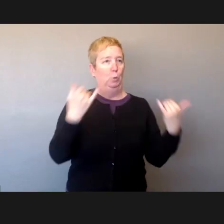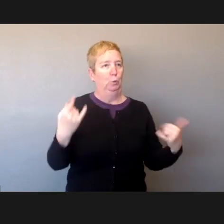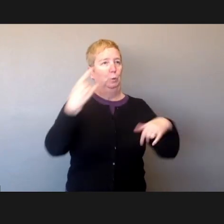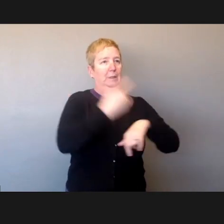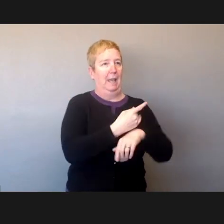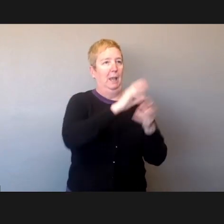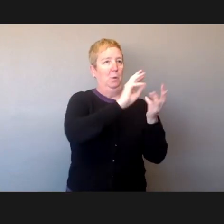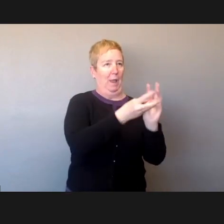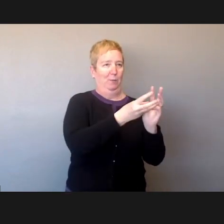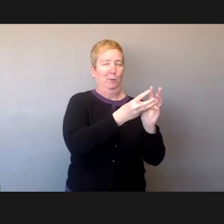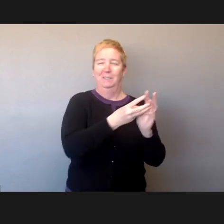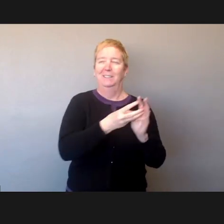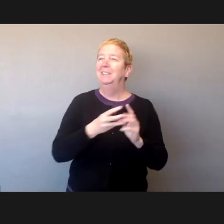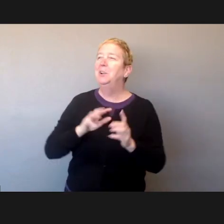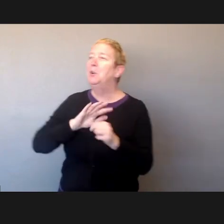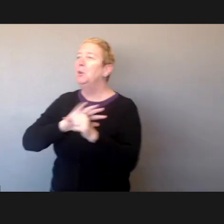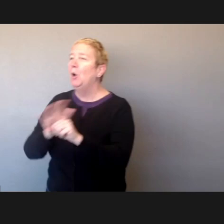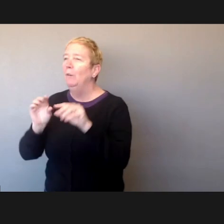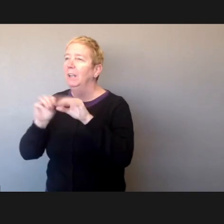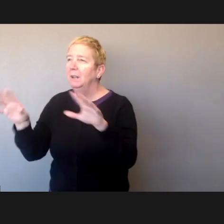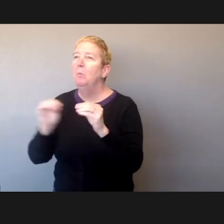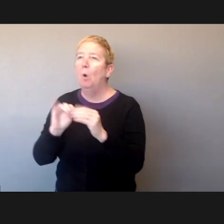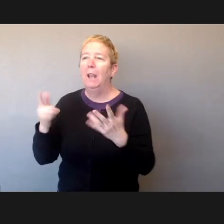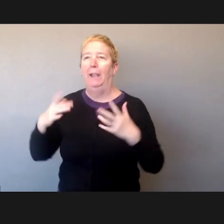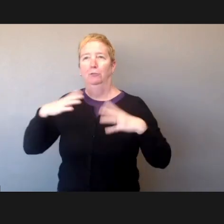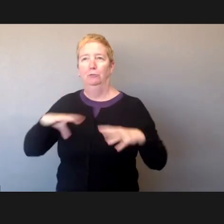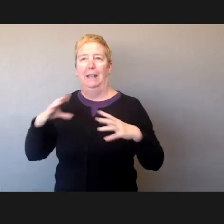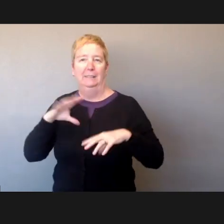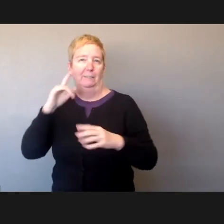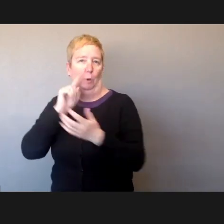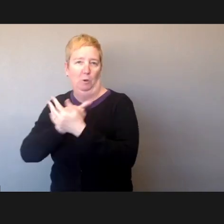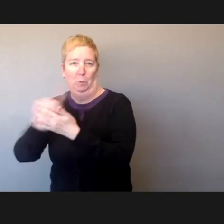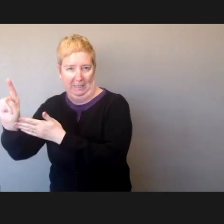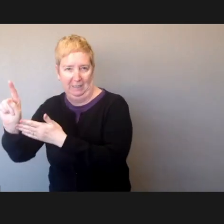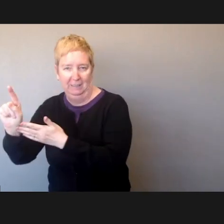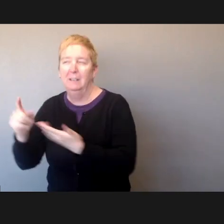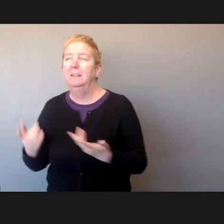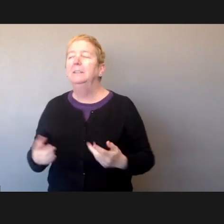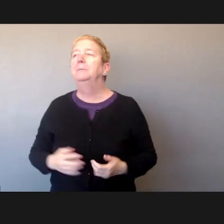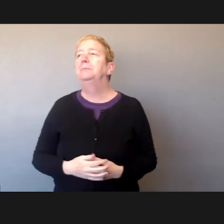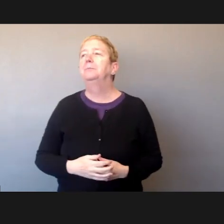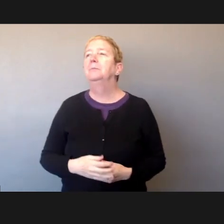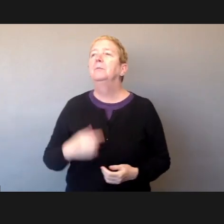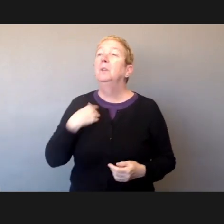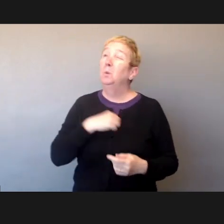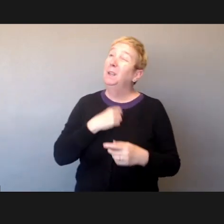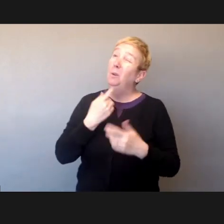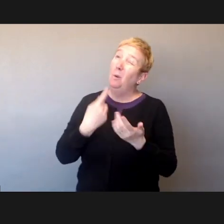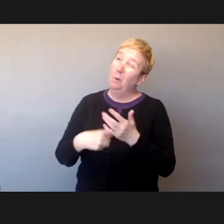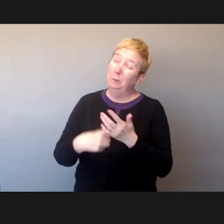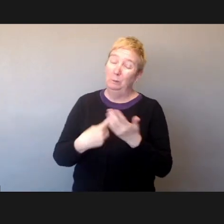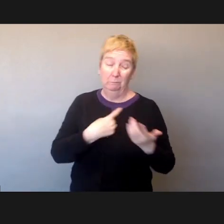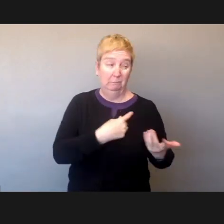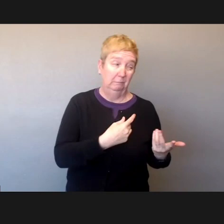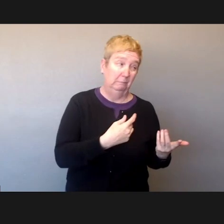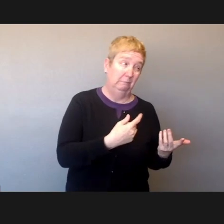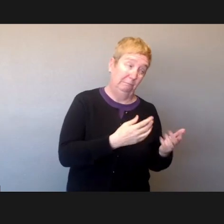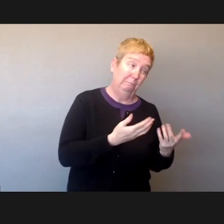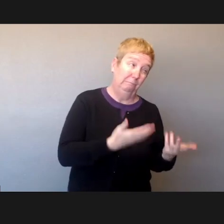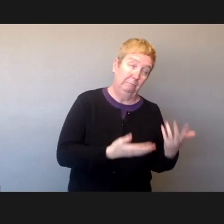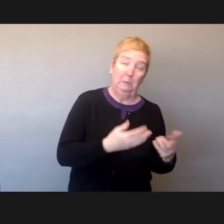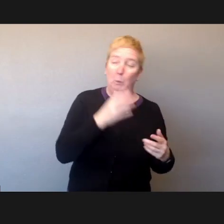be more stable if we do it on a weekly basis. We hope. We've also talked about 2 weeks, but there will be soon a